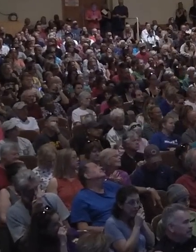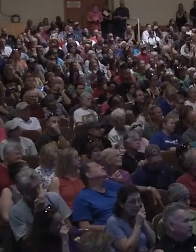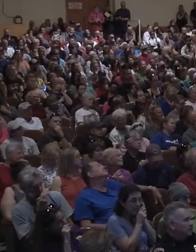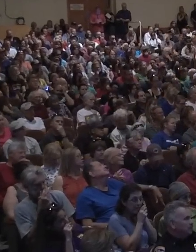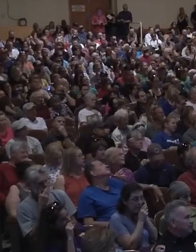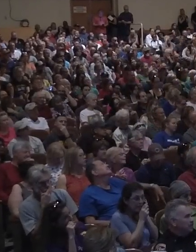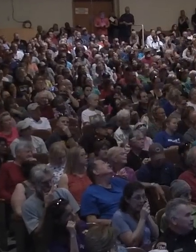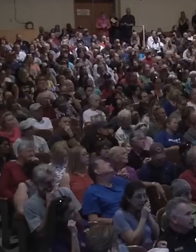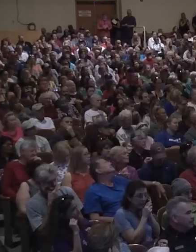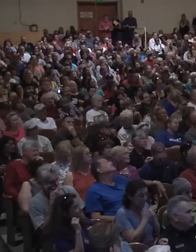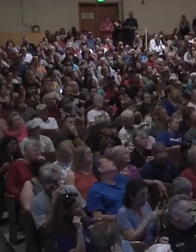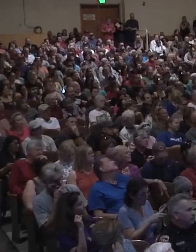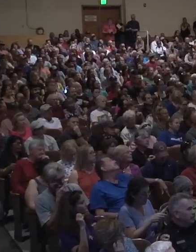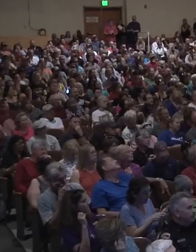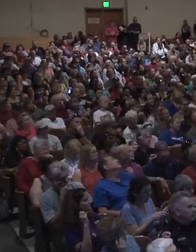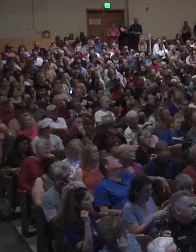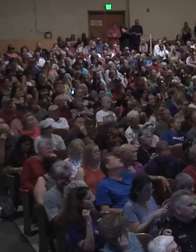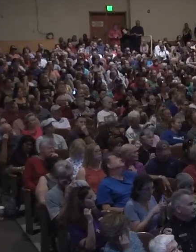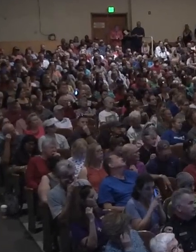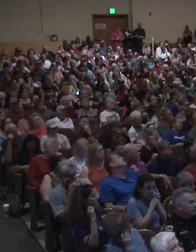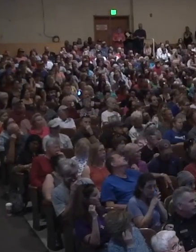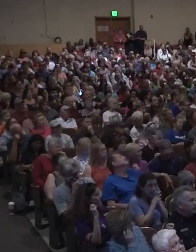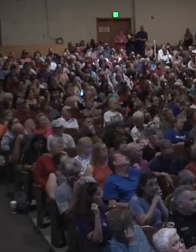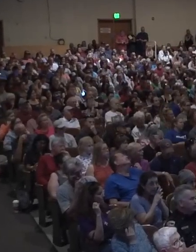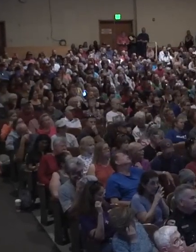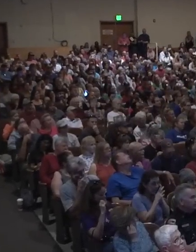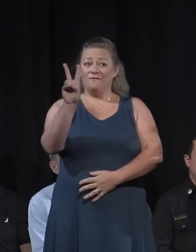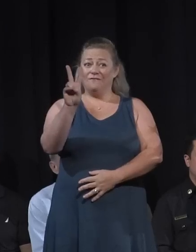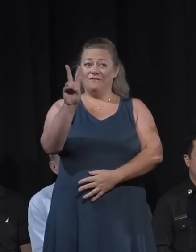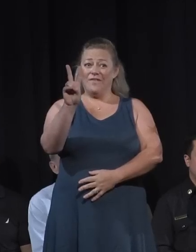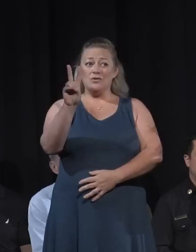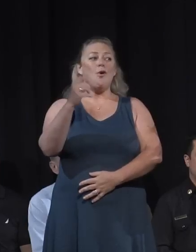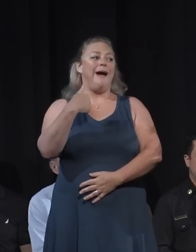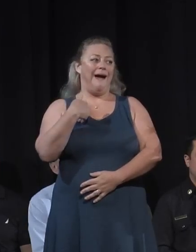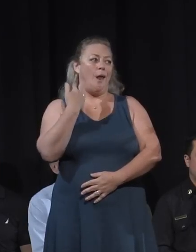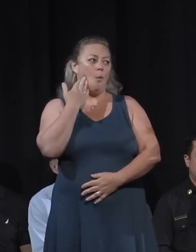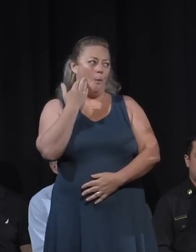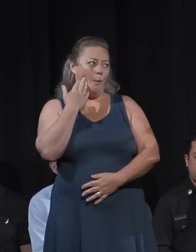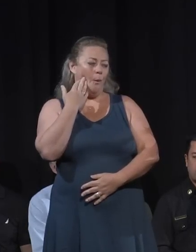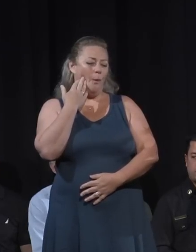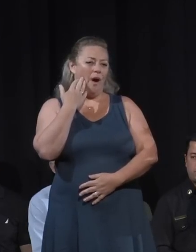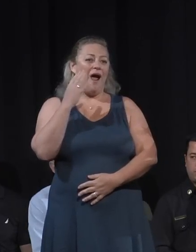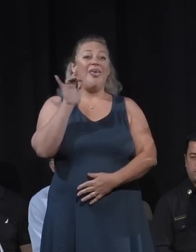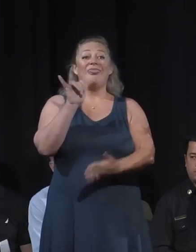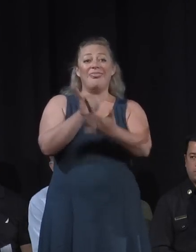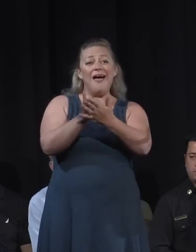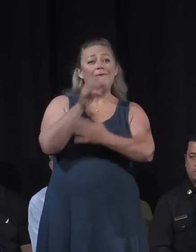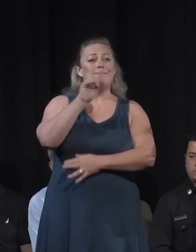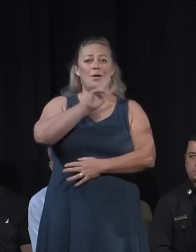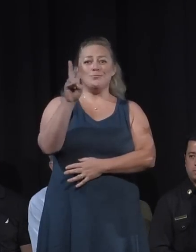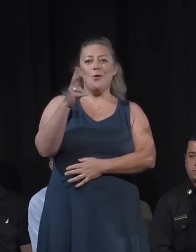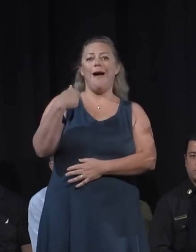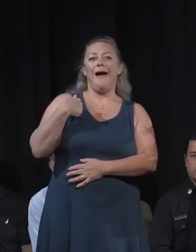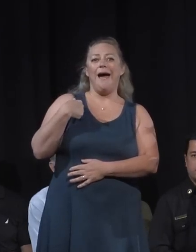You know that's the Ventura I know. And that's the Ventura I love. And that's the Ventura we are.